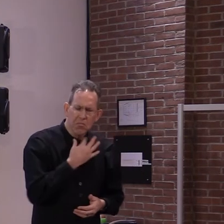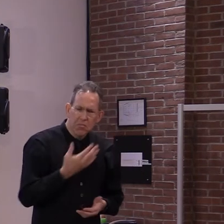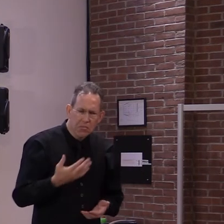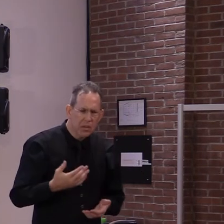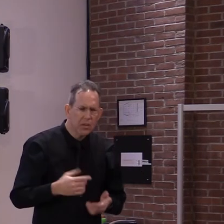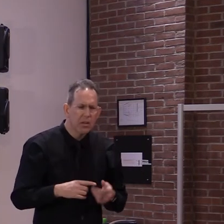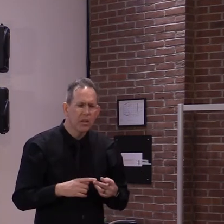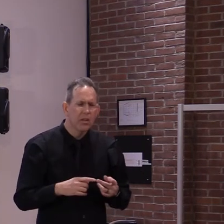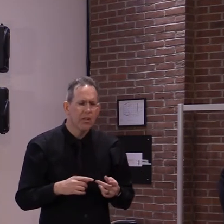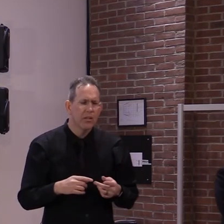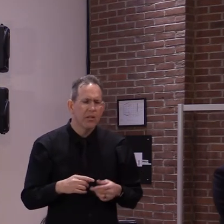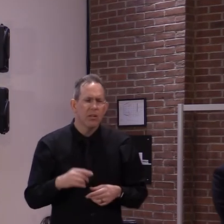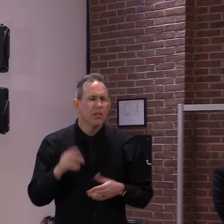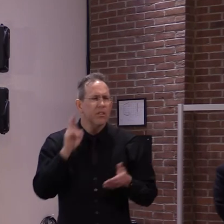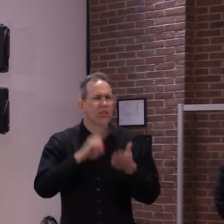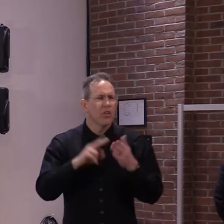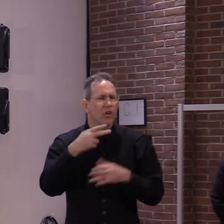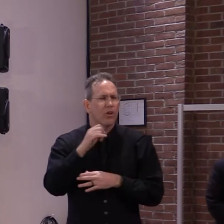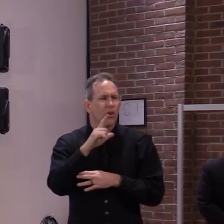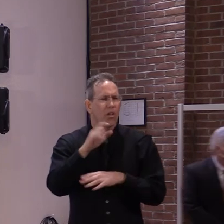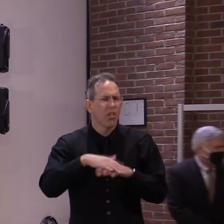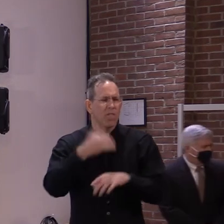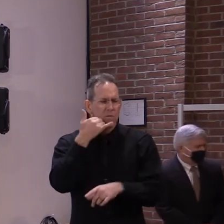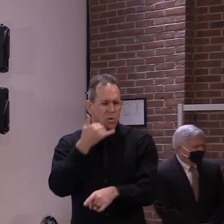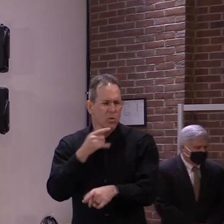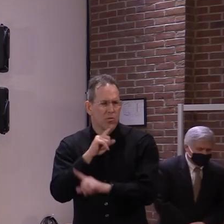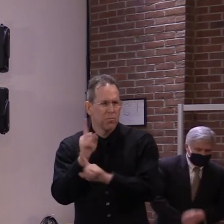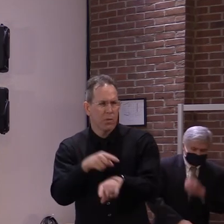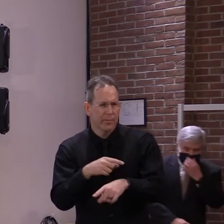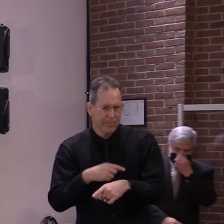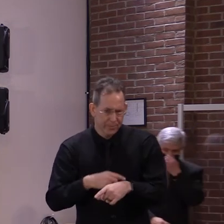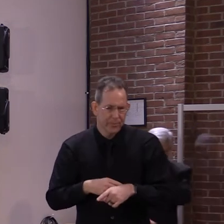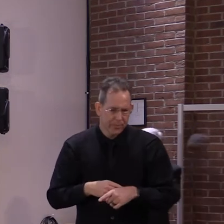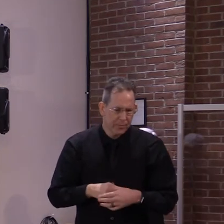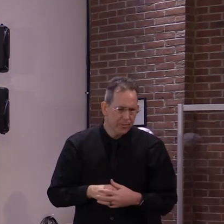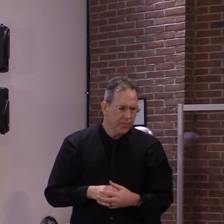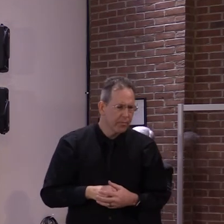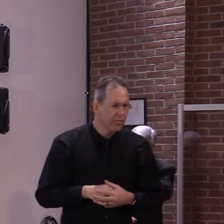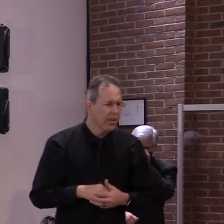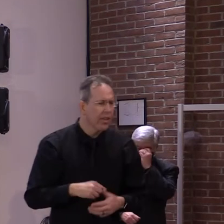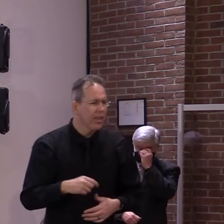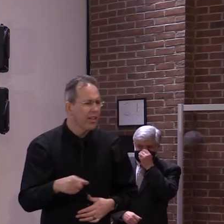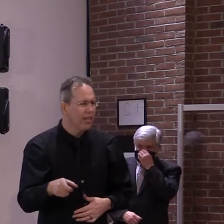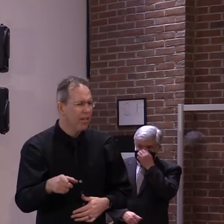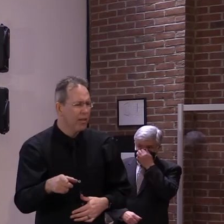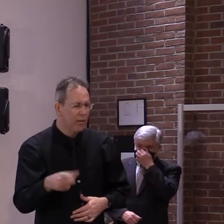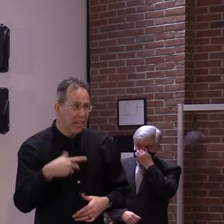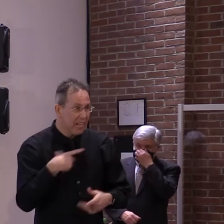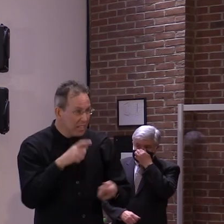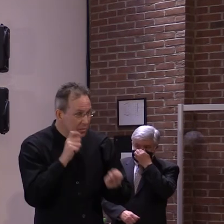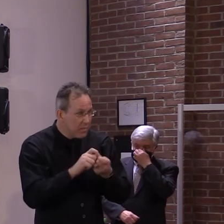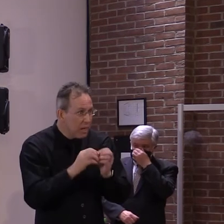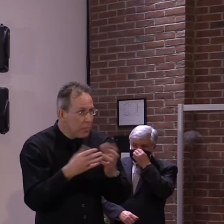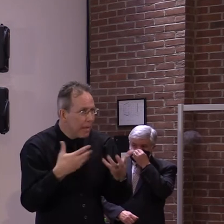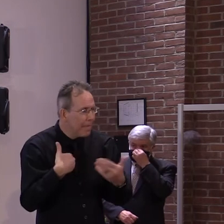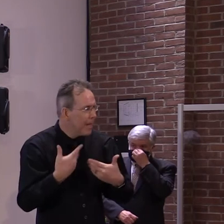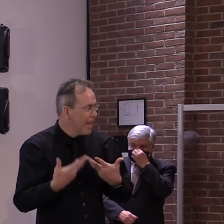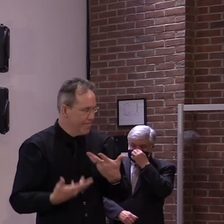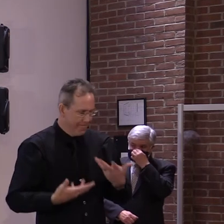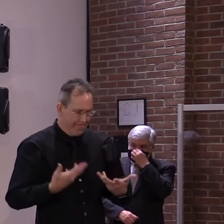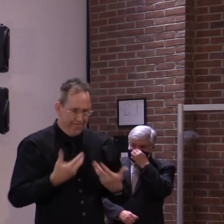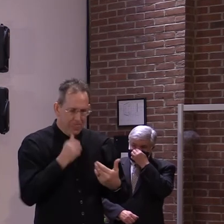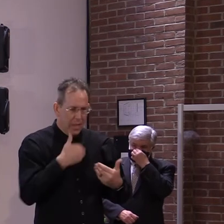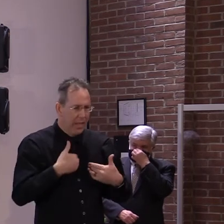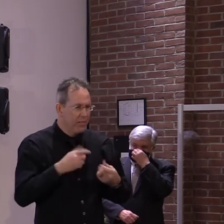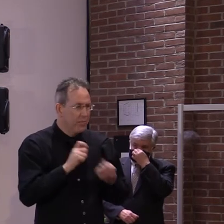ppp and eidl uh right now commissioner pj may have that but uh i'm more than happy to connect with you after the press